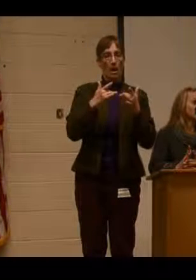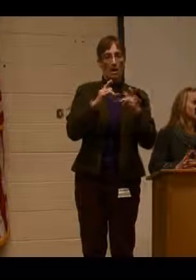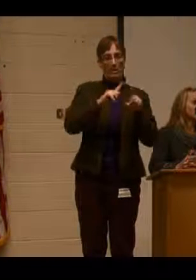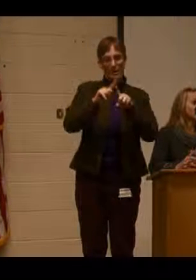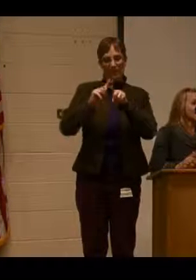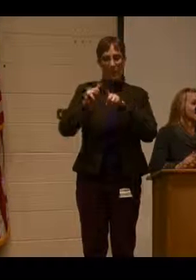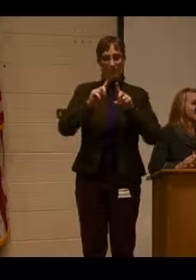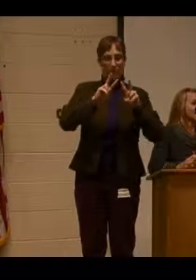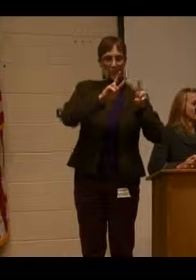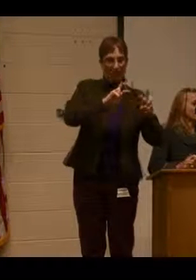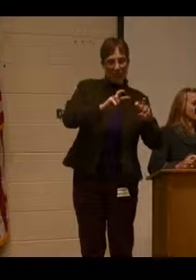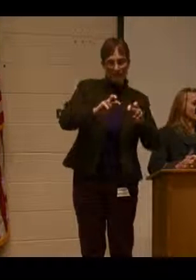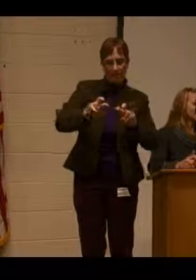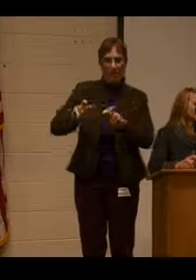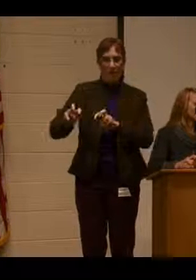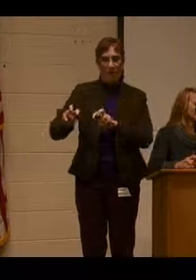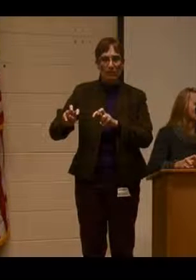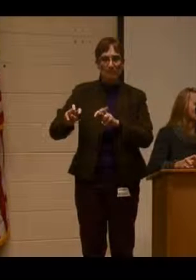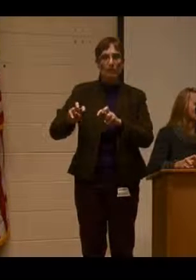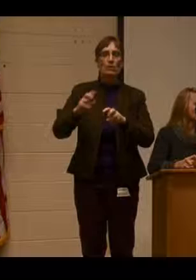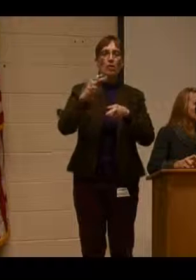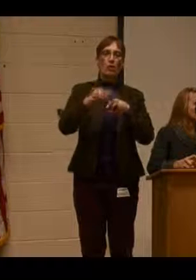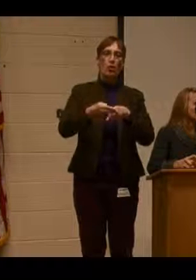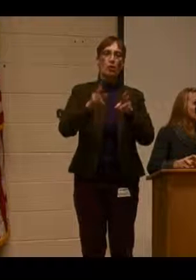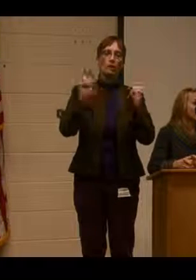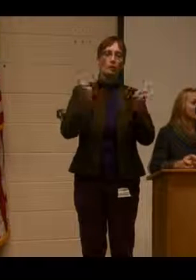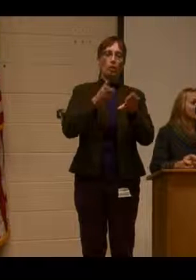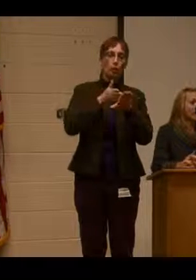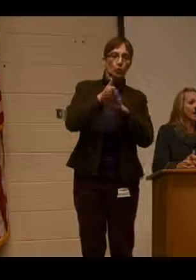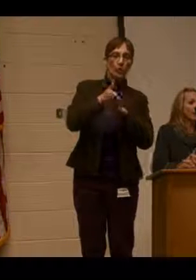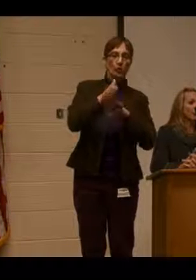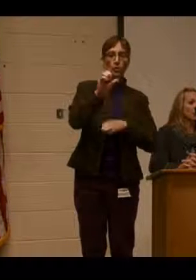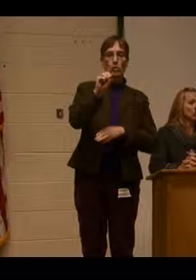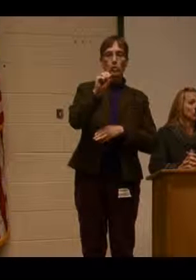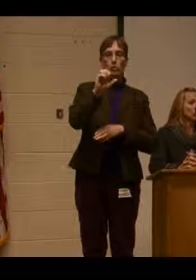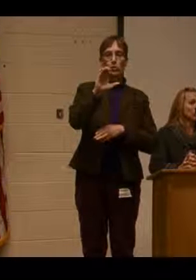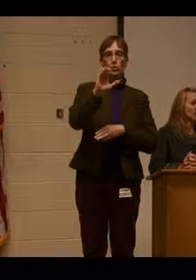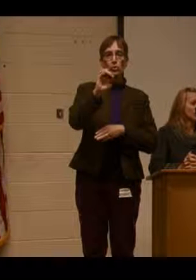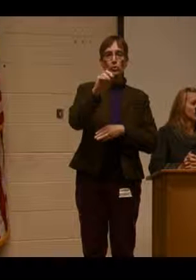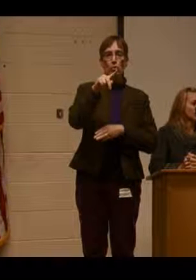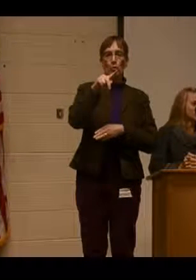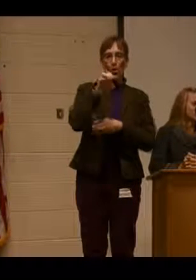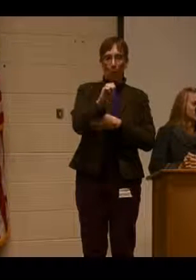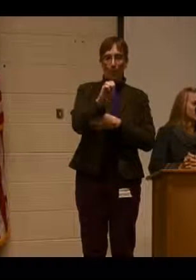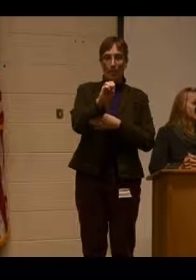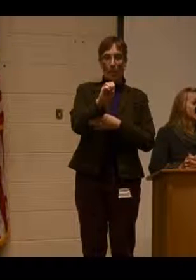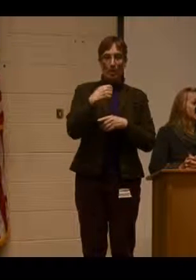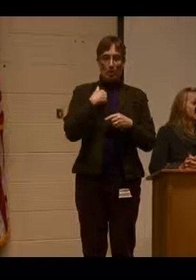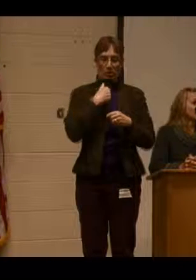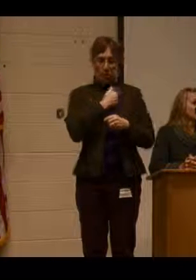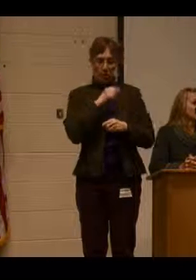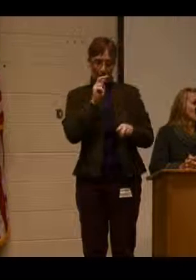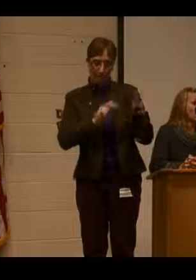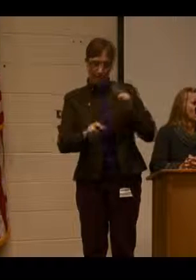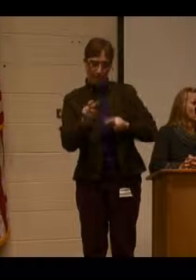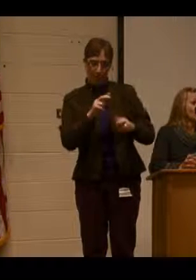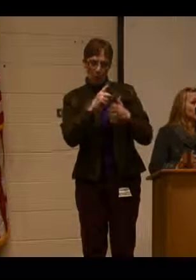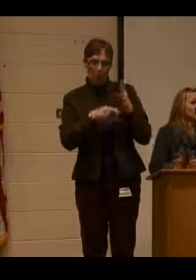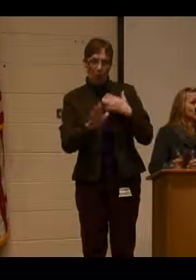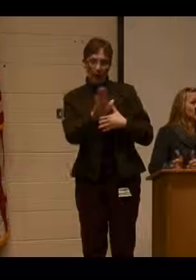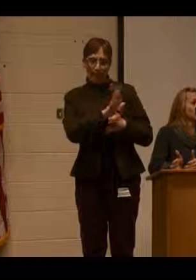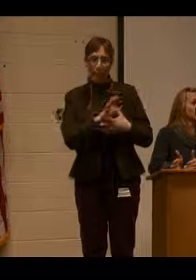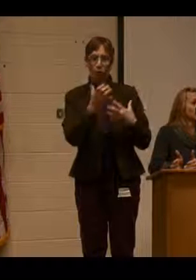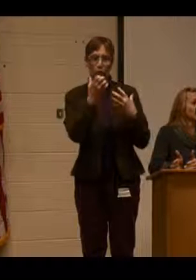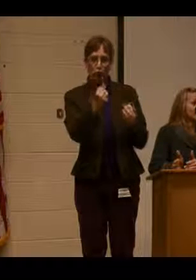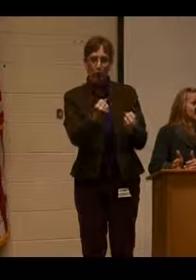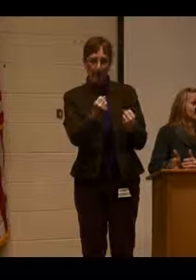that the student has. And we try and pull from all of those strengths to place them in a job that will fit what their need is and what their strength